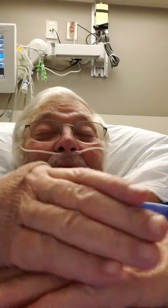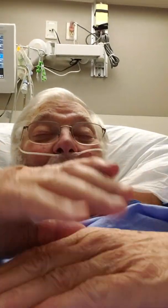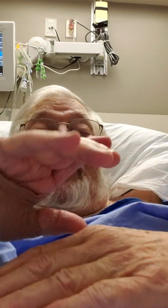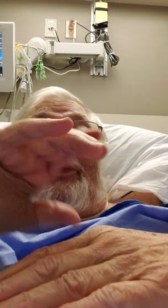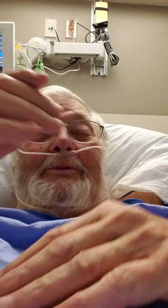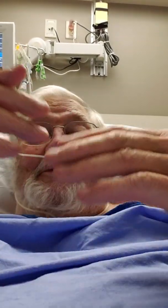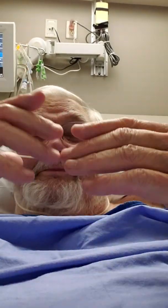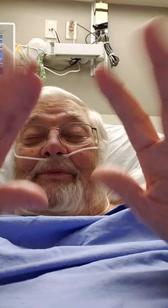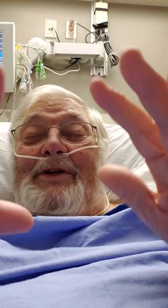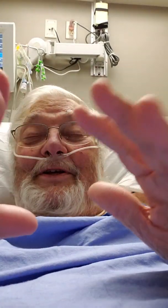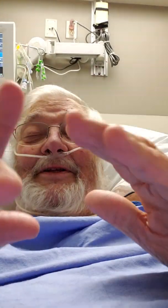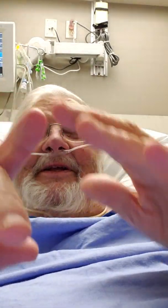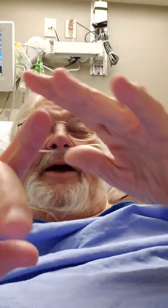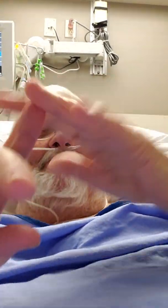after Christmas finished,